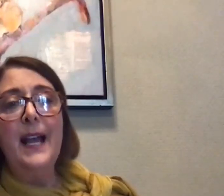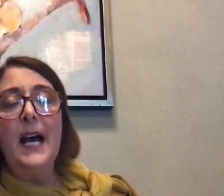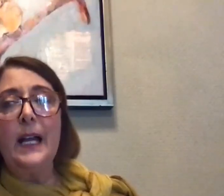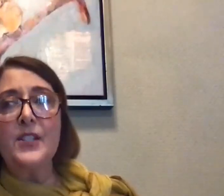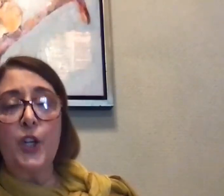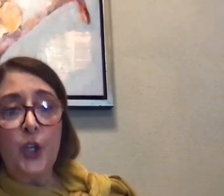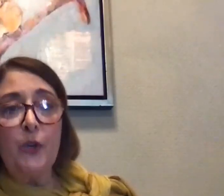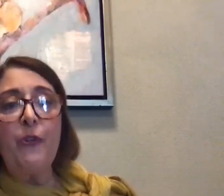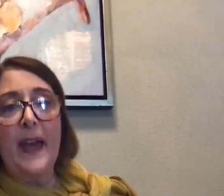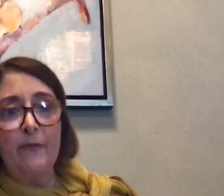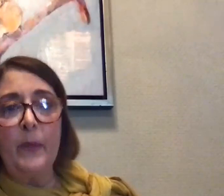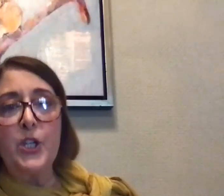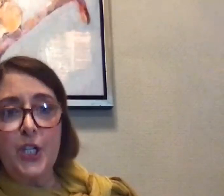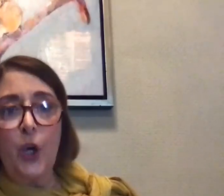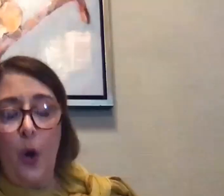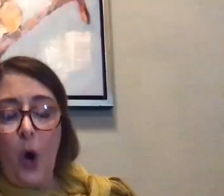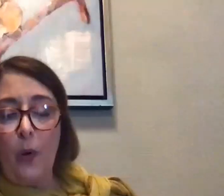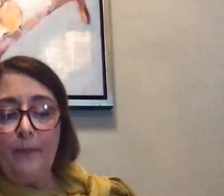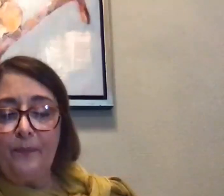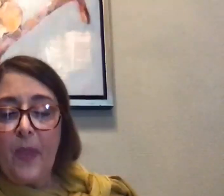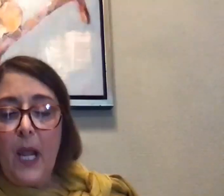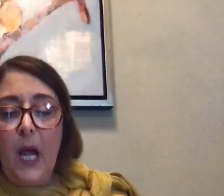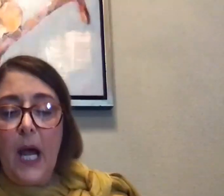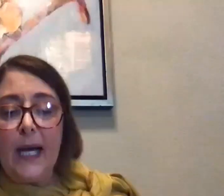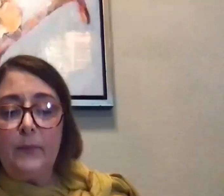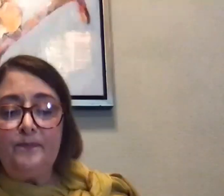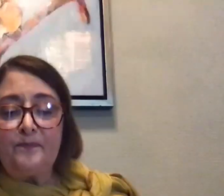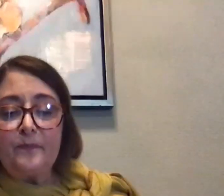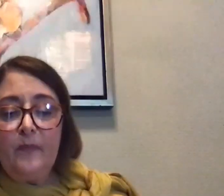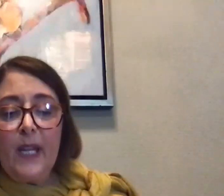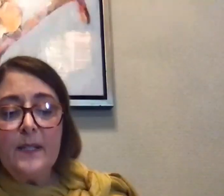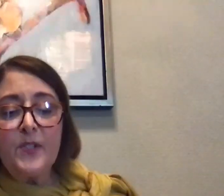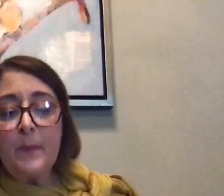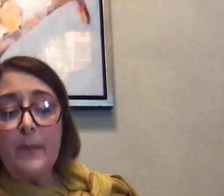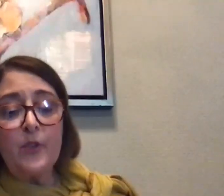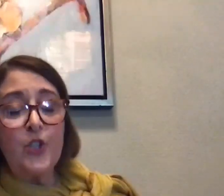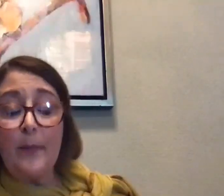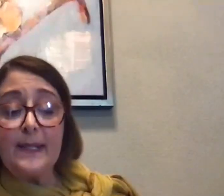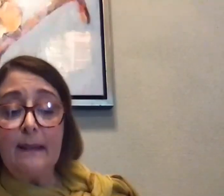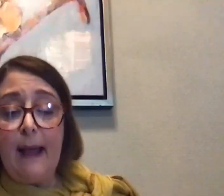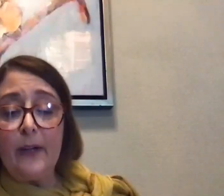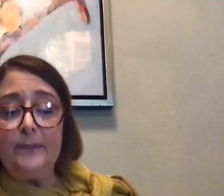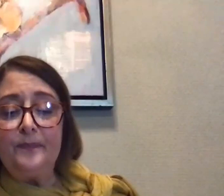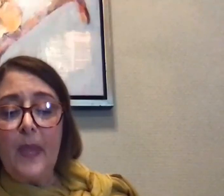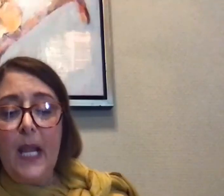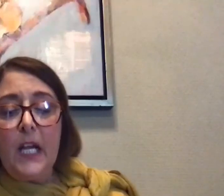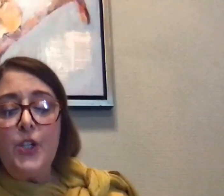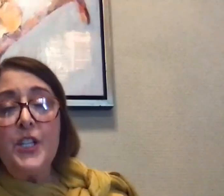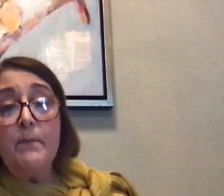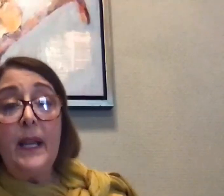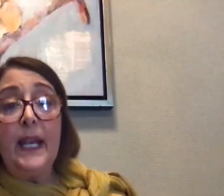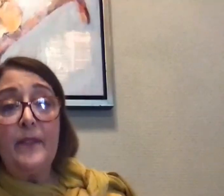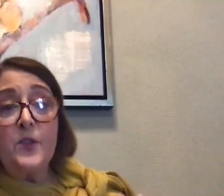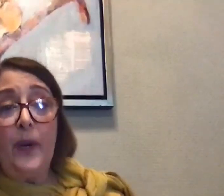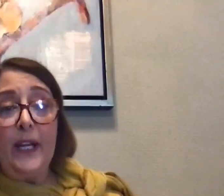not secure for that information to go home. So sometimes their job doesn't allow it.